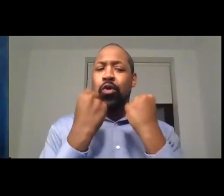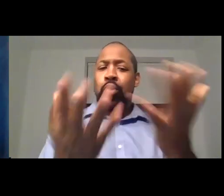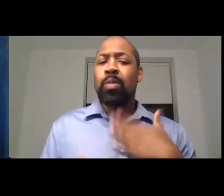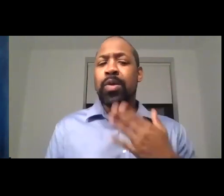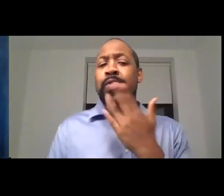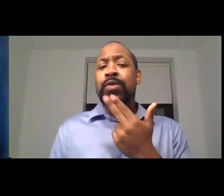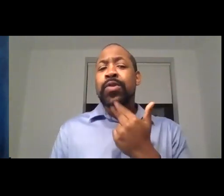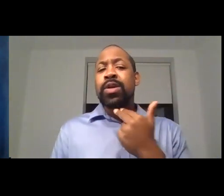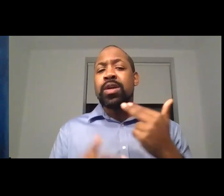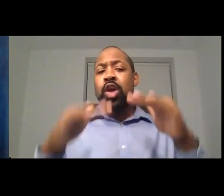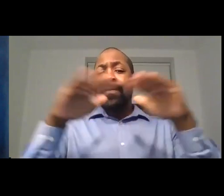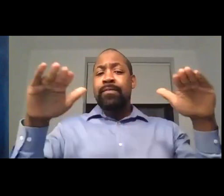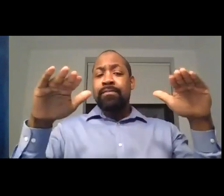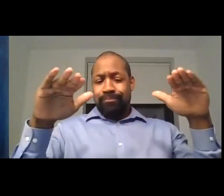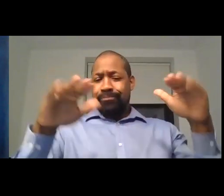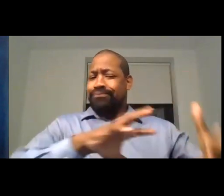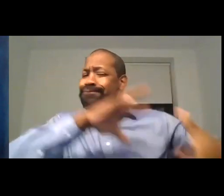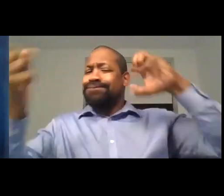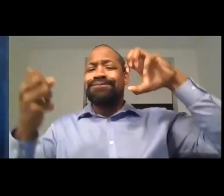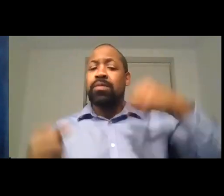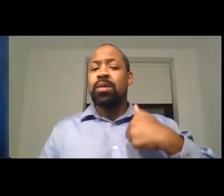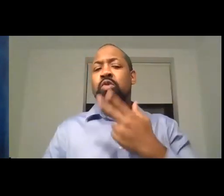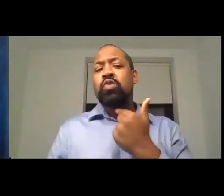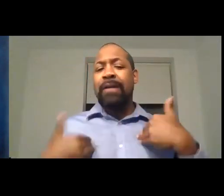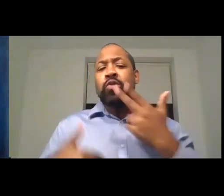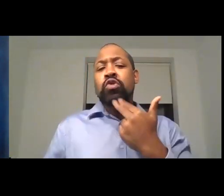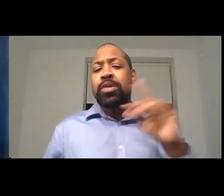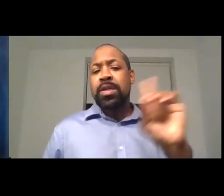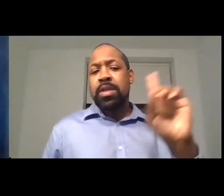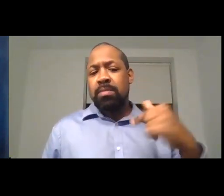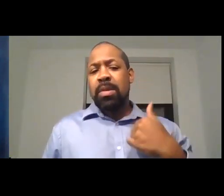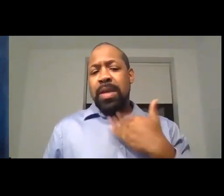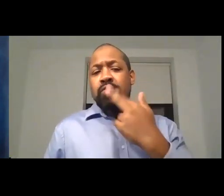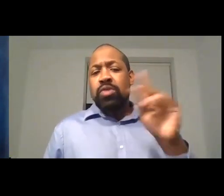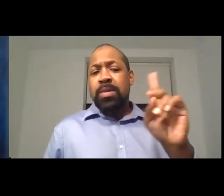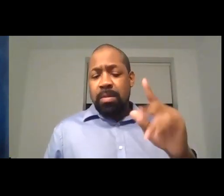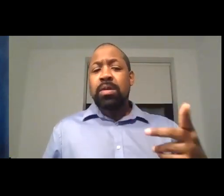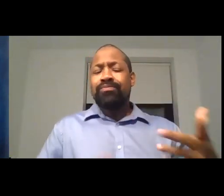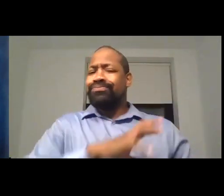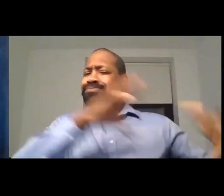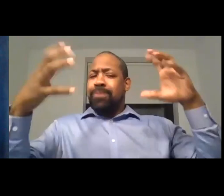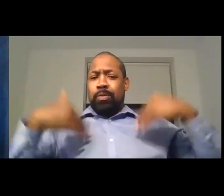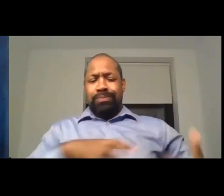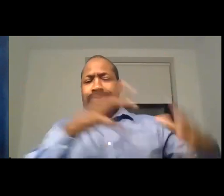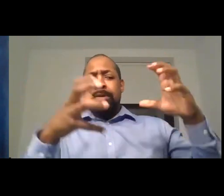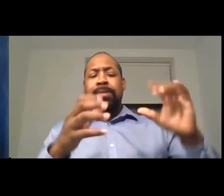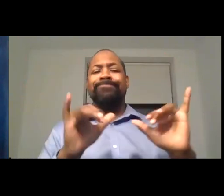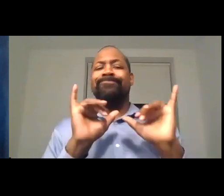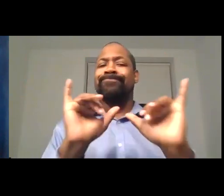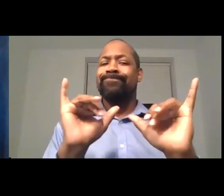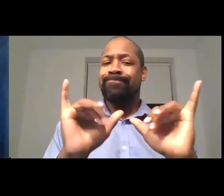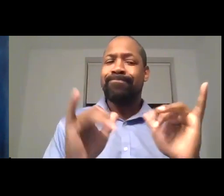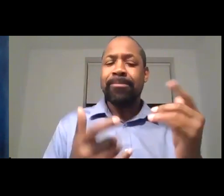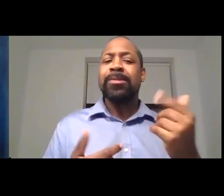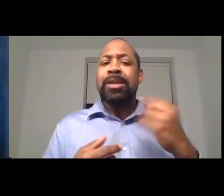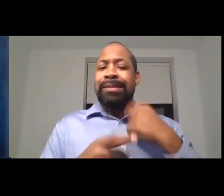So I did not have too many symptoms, but I did notice that my sugar levels all, I do have that